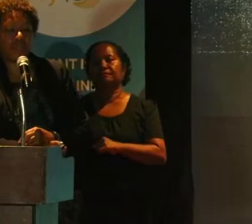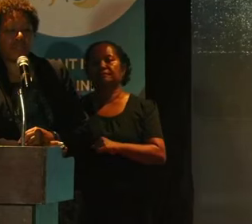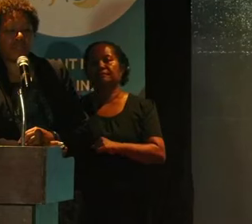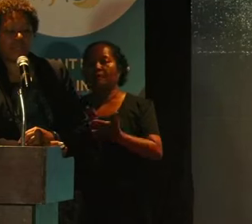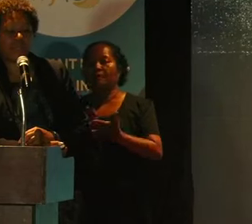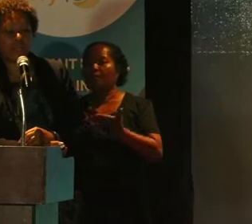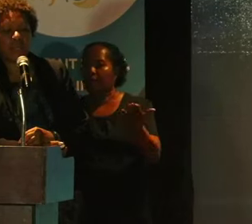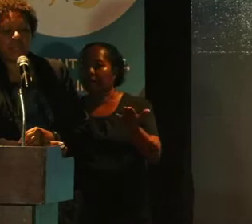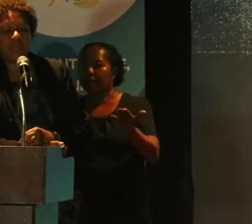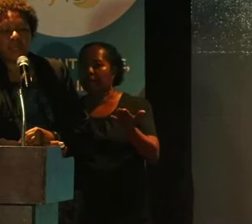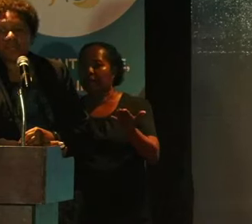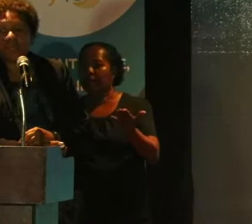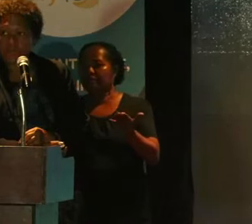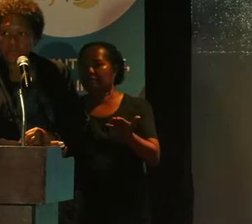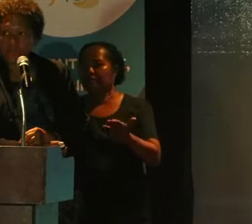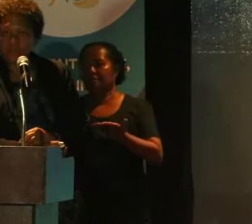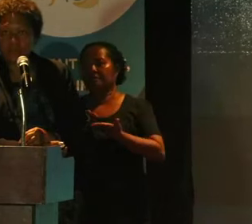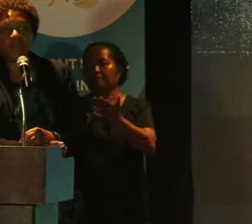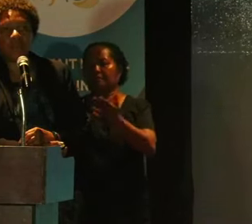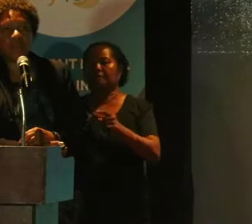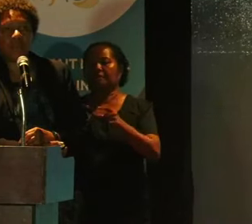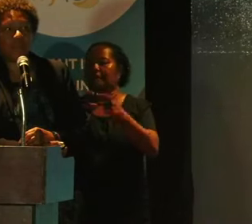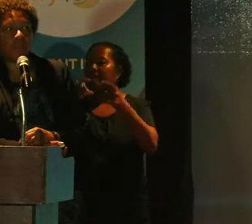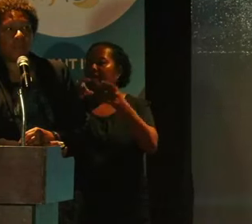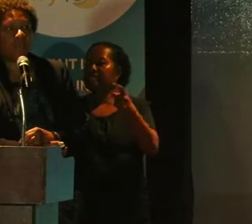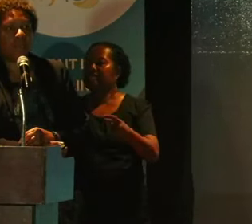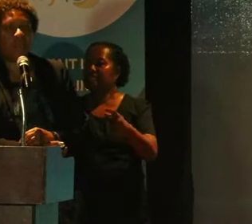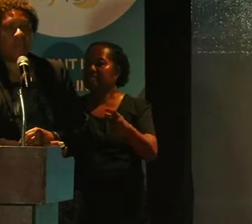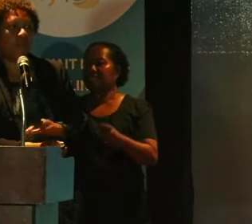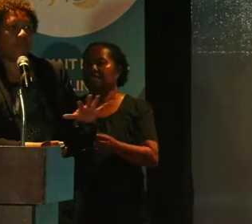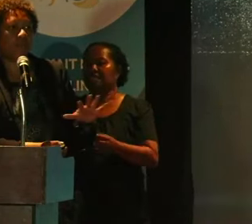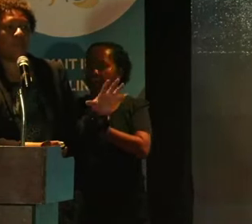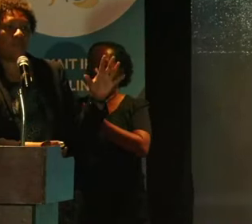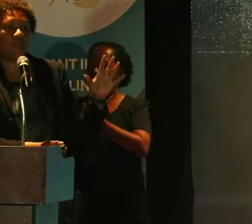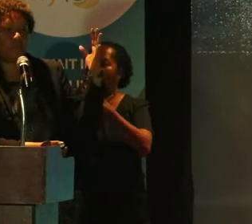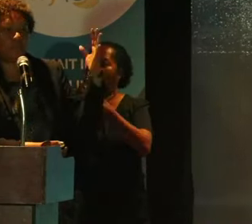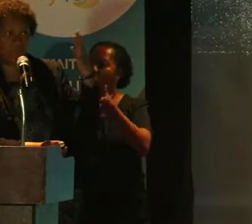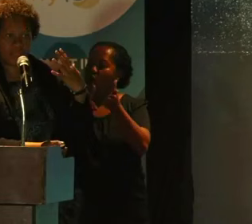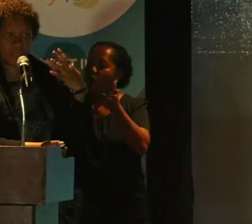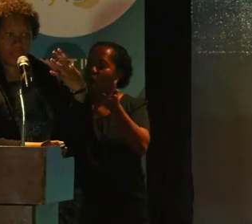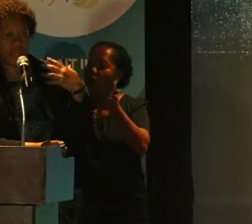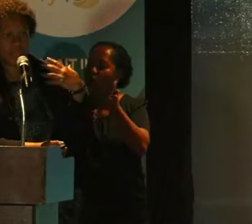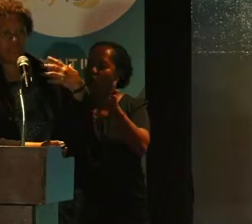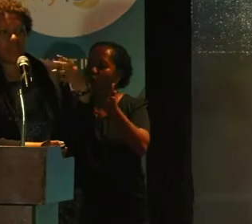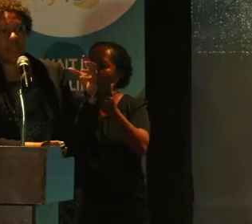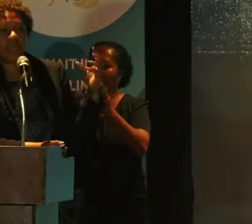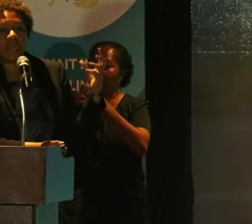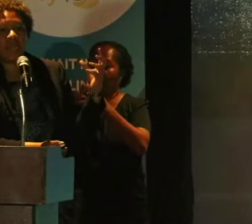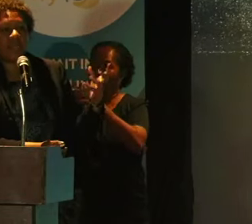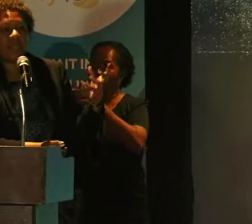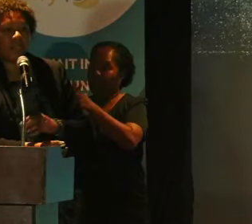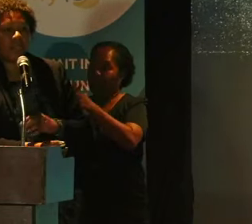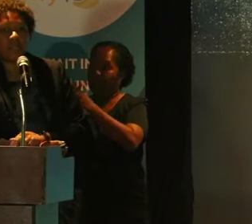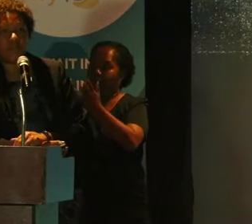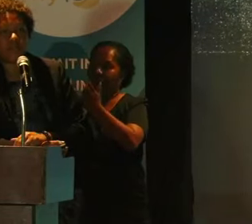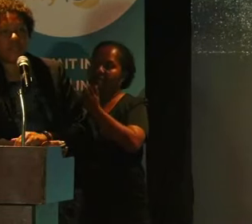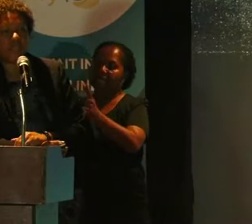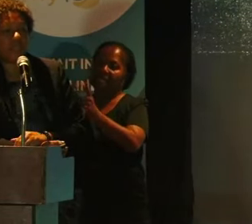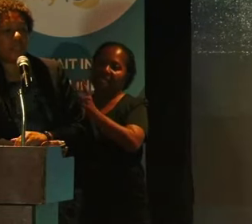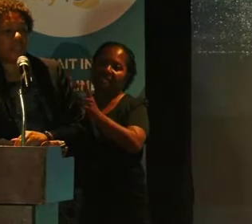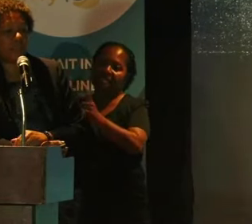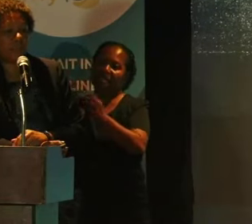lodge an application? City Hall, everyone by now should know City Hall. For our people that are coming from outside, that's the building